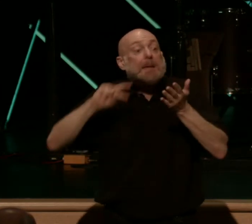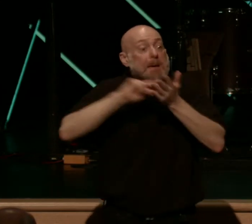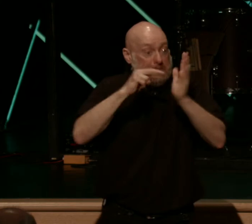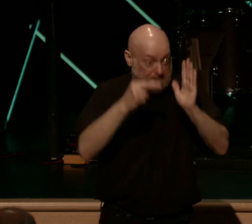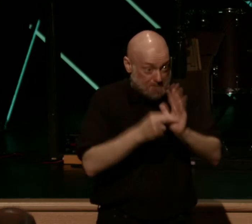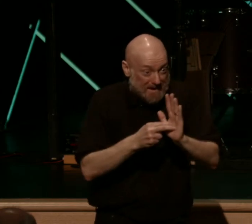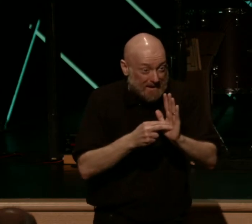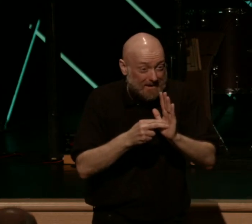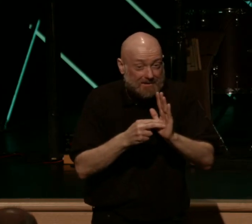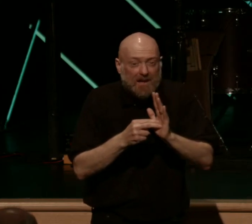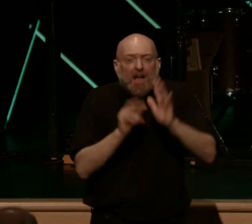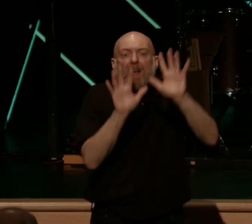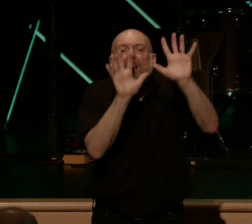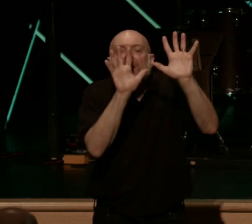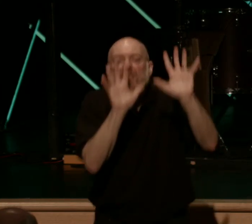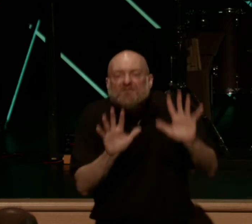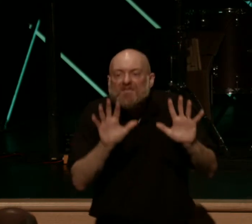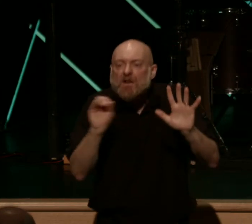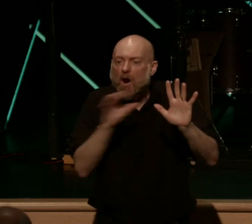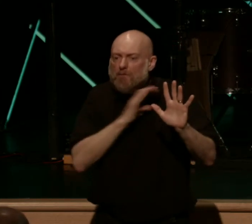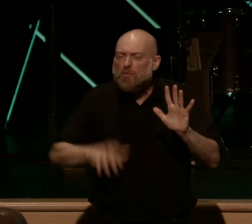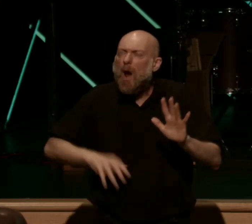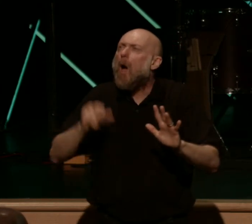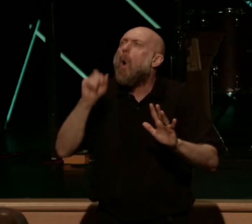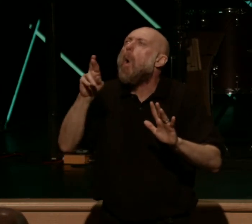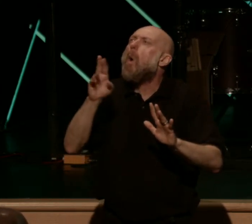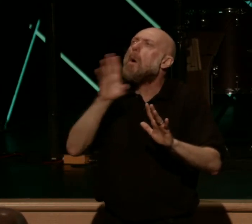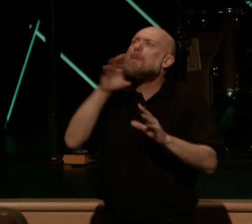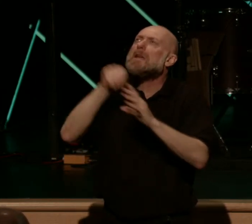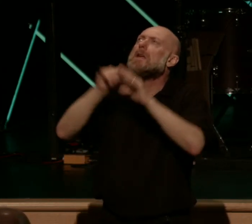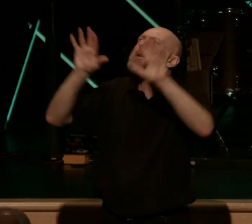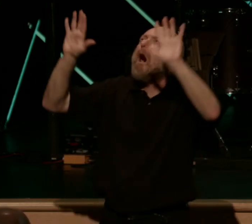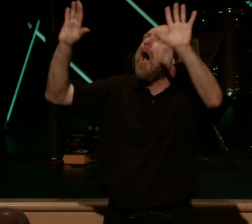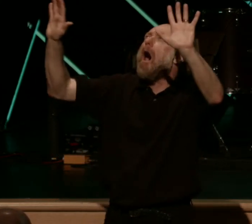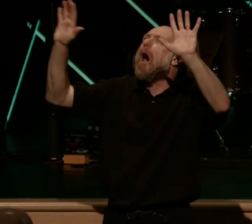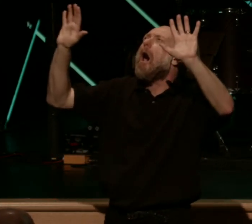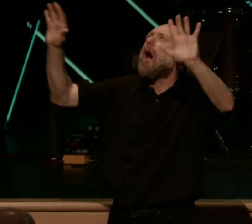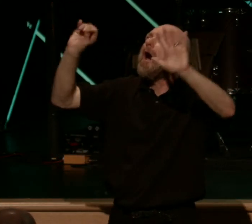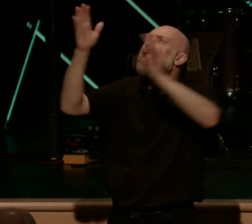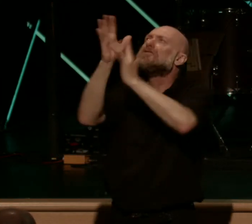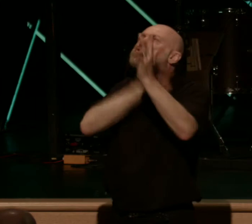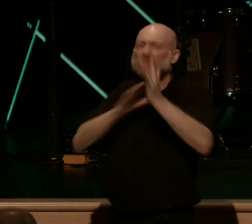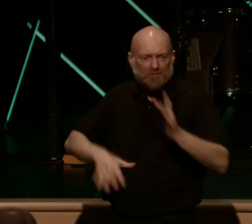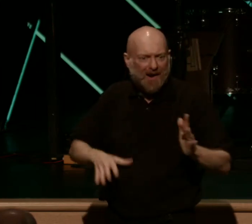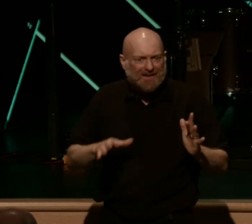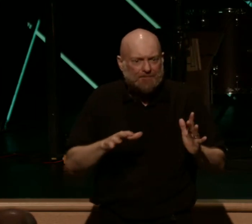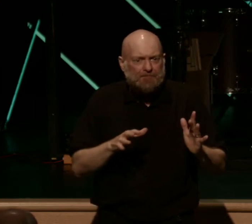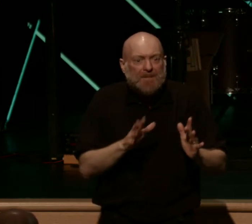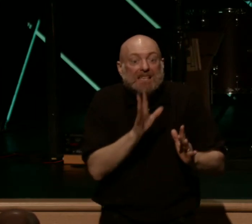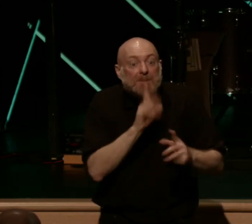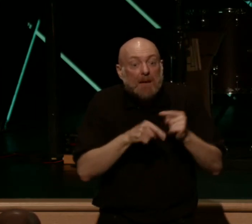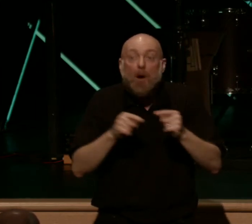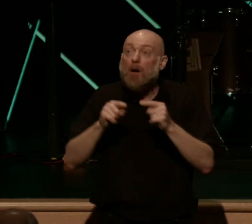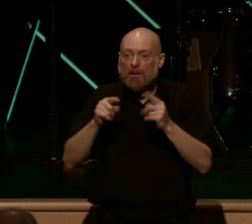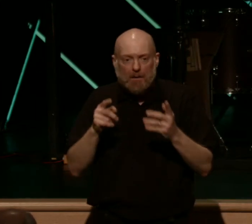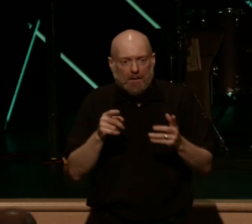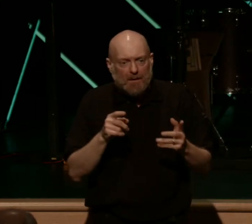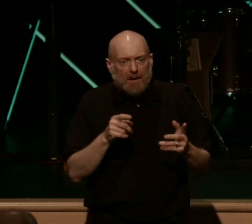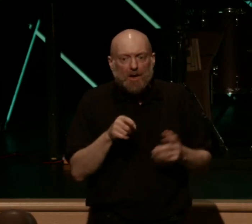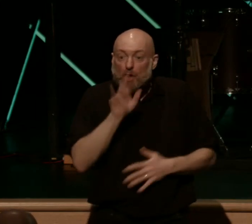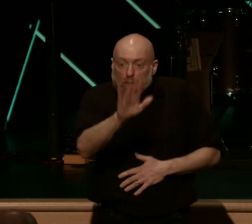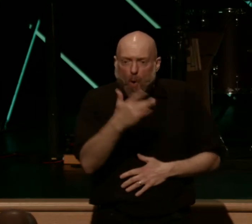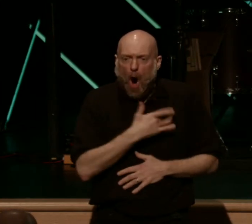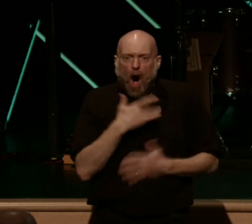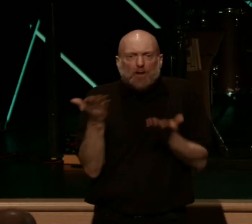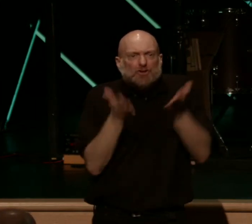means the fear of Christ or being in awe of Jesus Christ. This is speaking of the person who has a servant